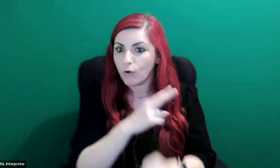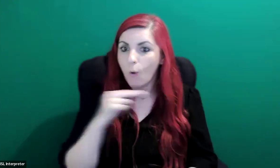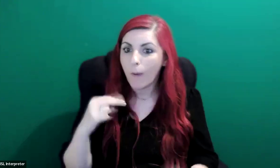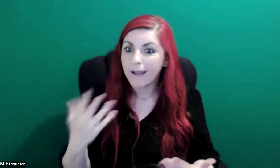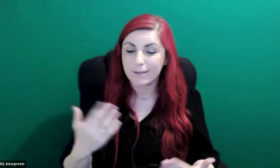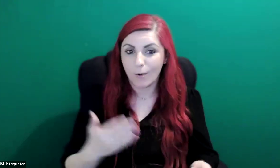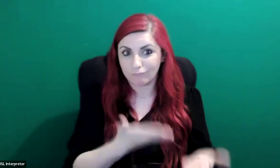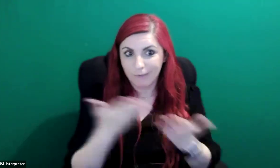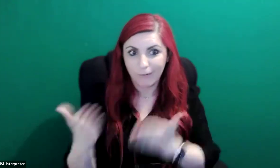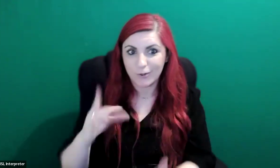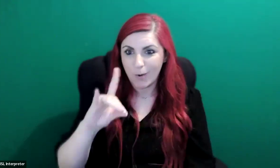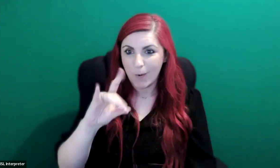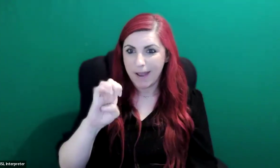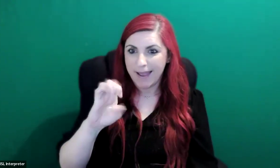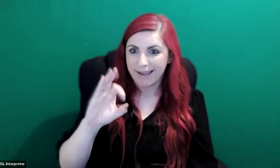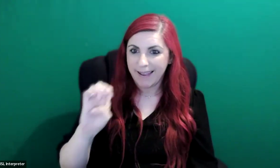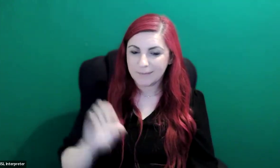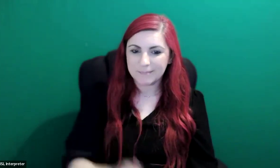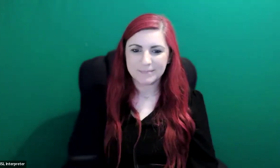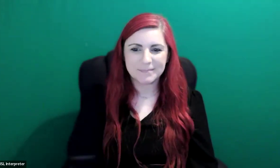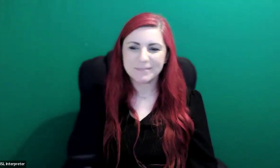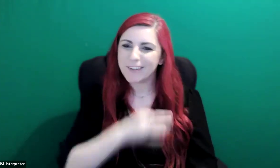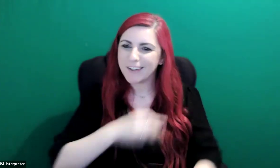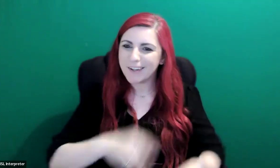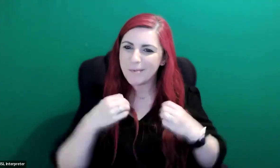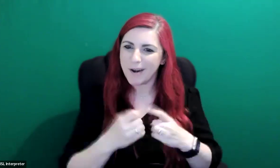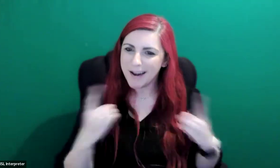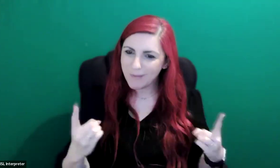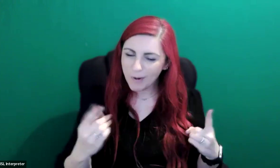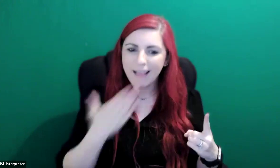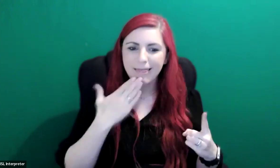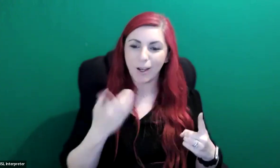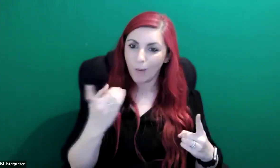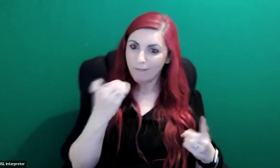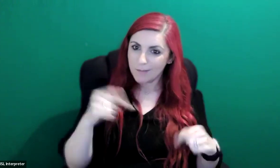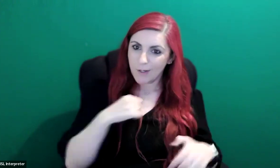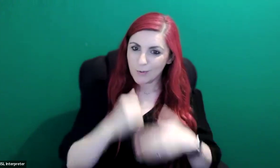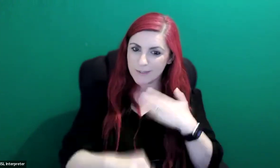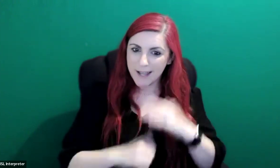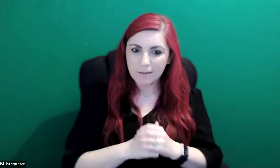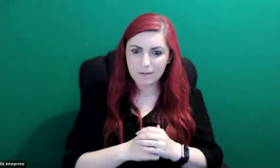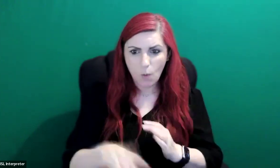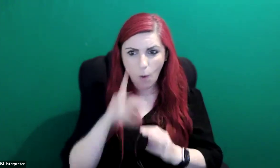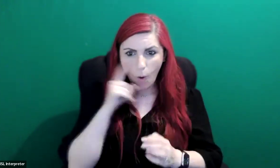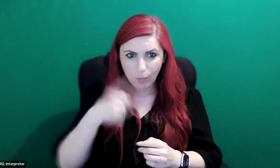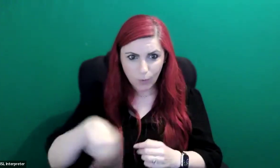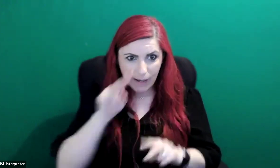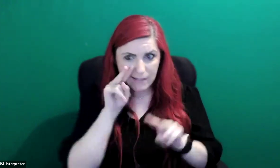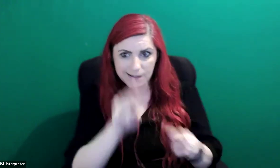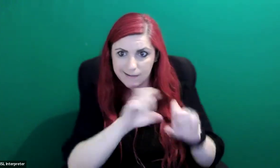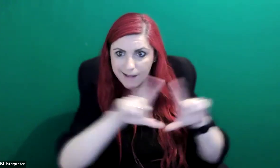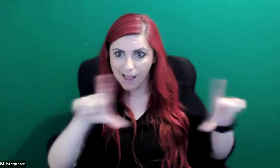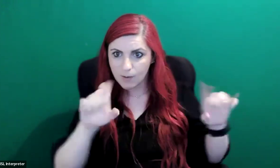to you, Hege. Good morning, everyone, and thank you for inviting me. I hope you can see my